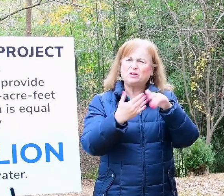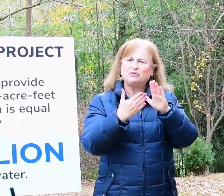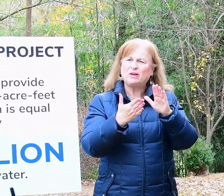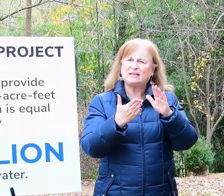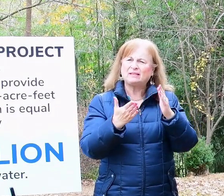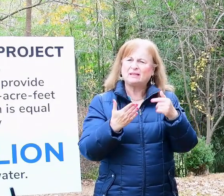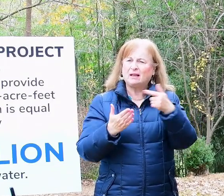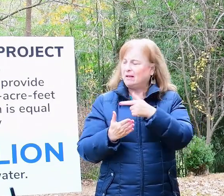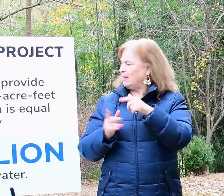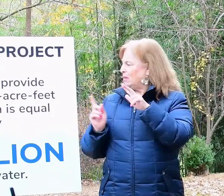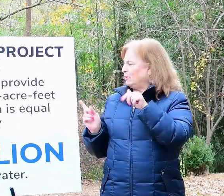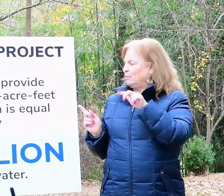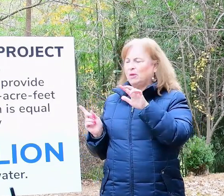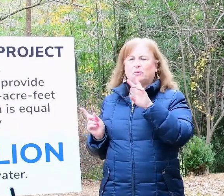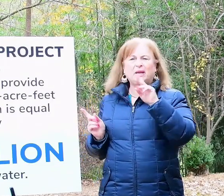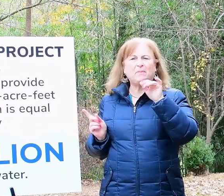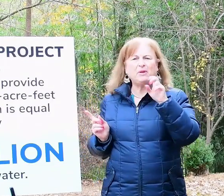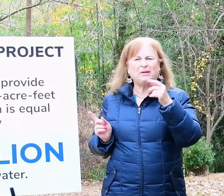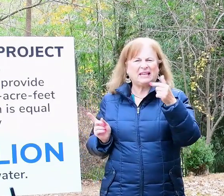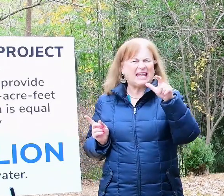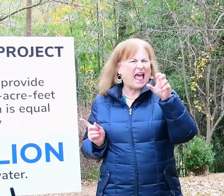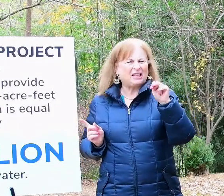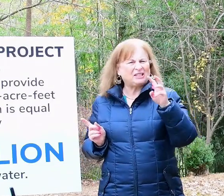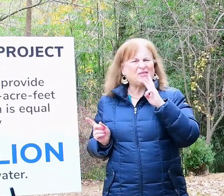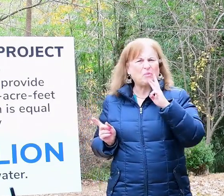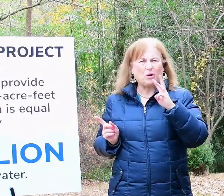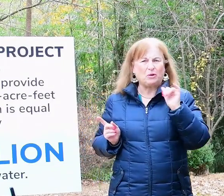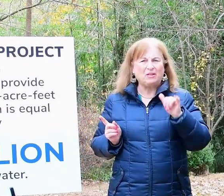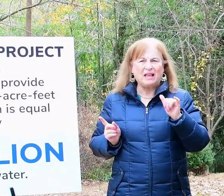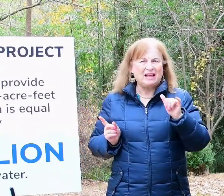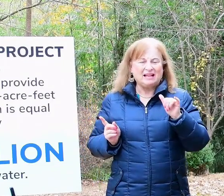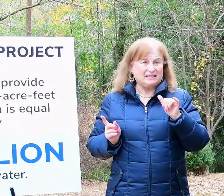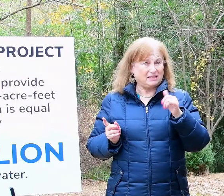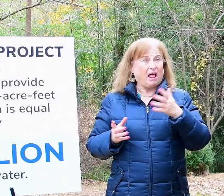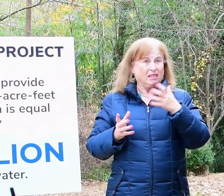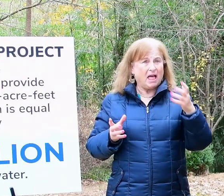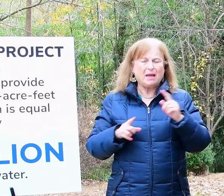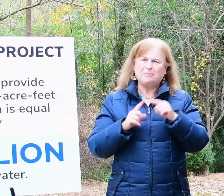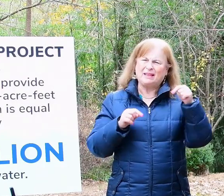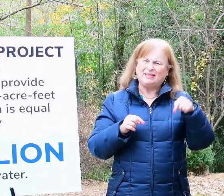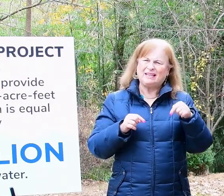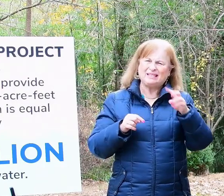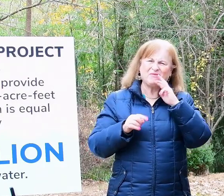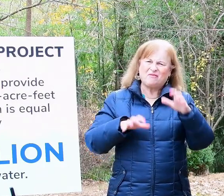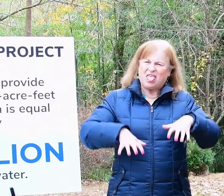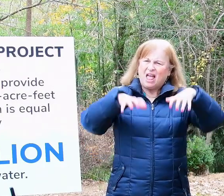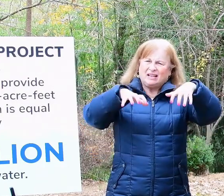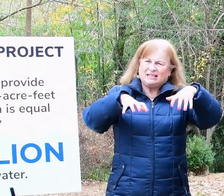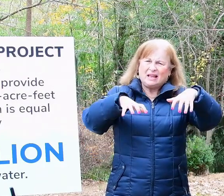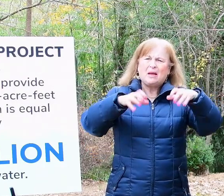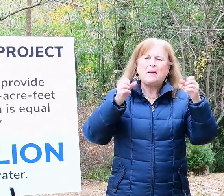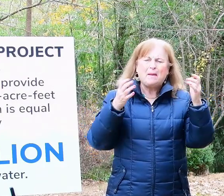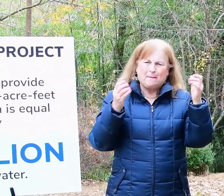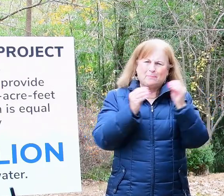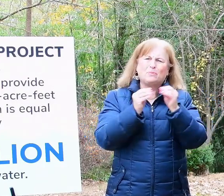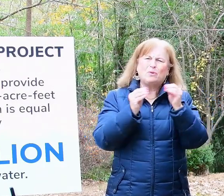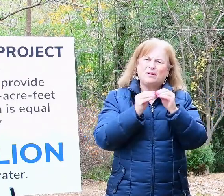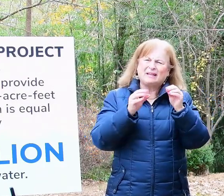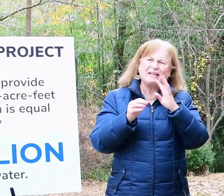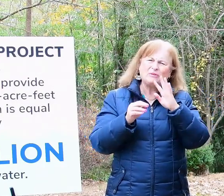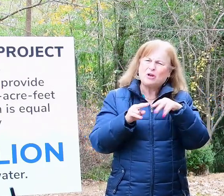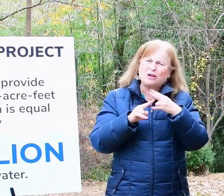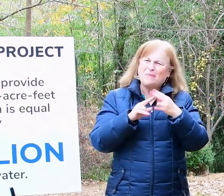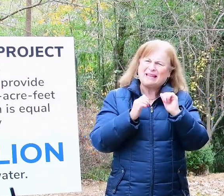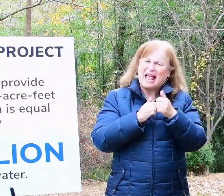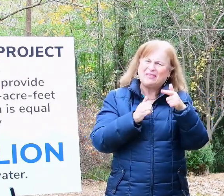address, obviously 3.3 million gallons of water is certainly nothing to sneeze at, but these floods had many, many more. Can you talk